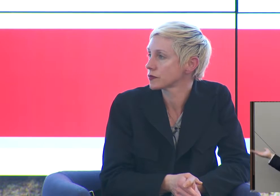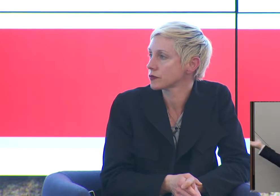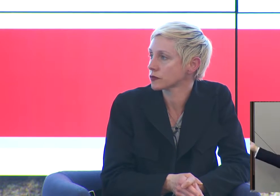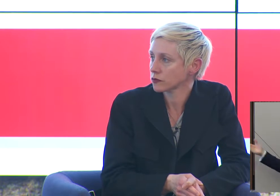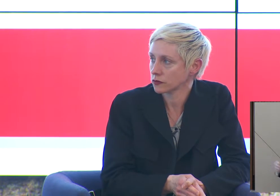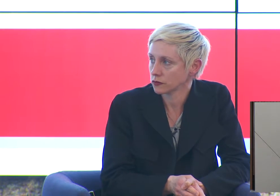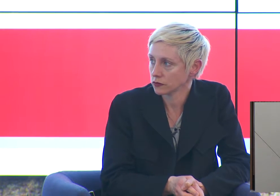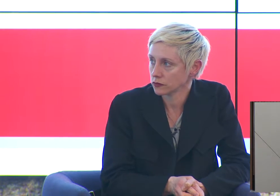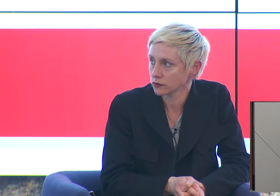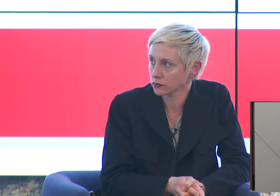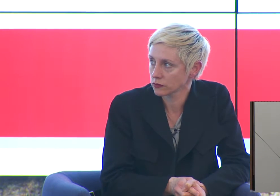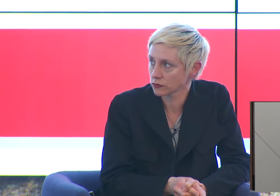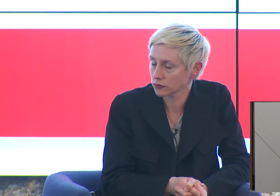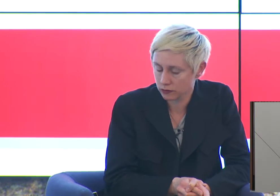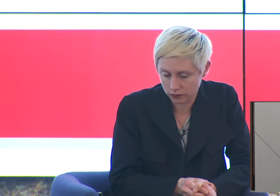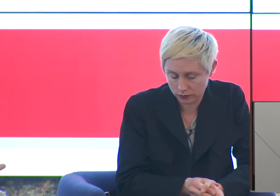Alistair.